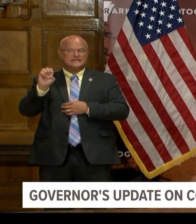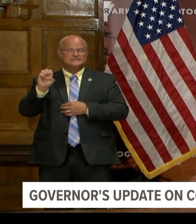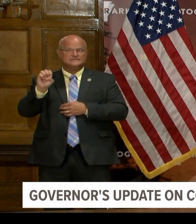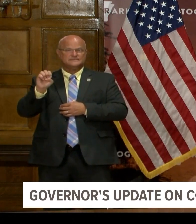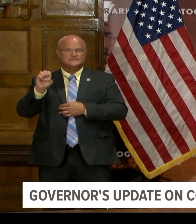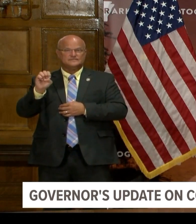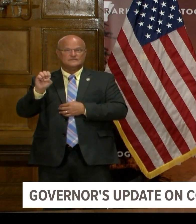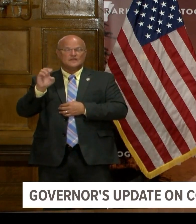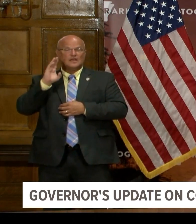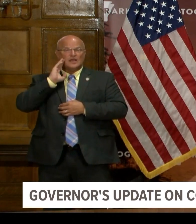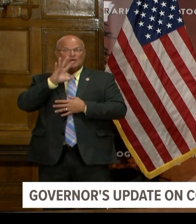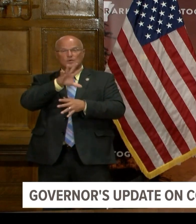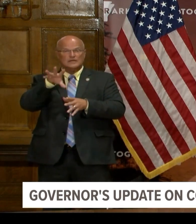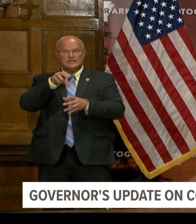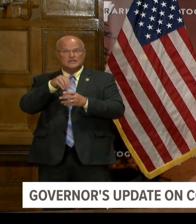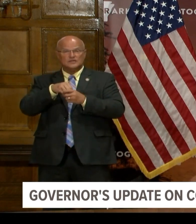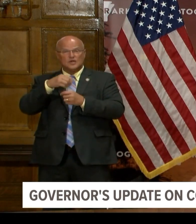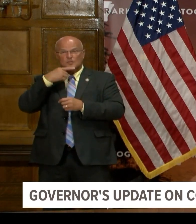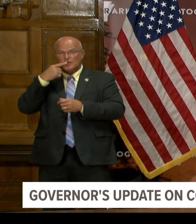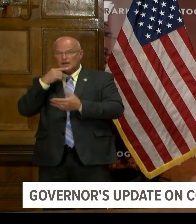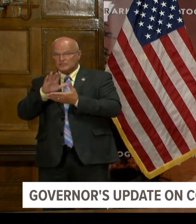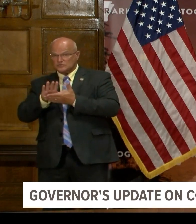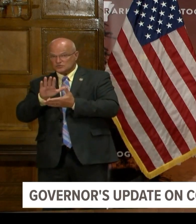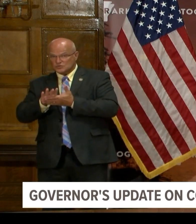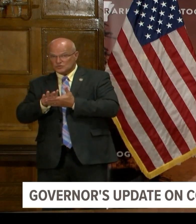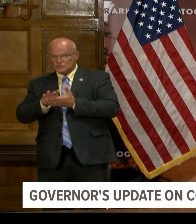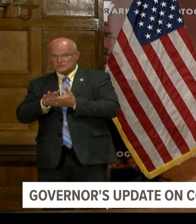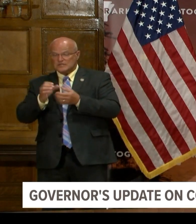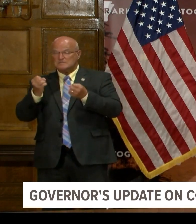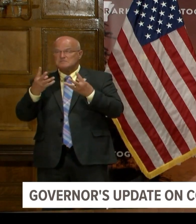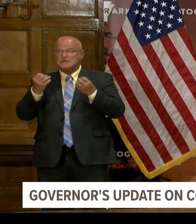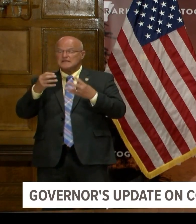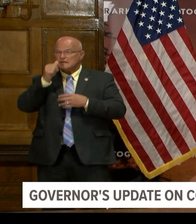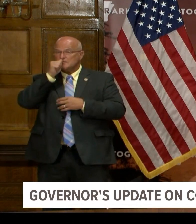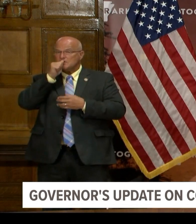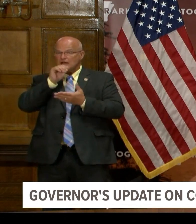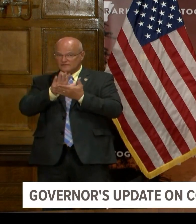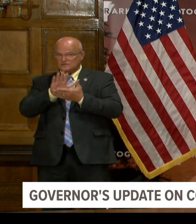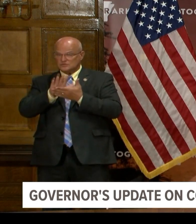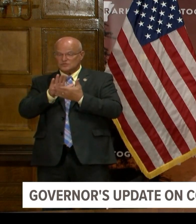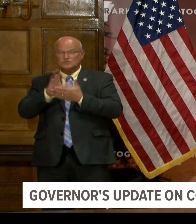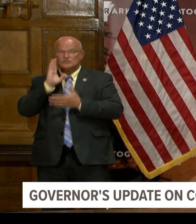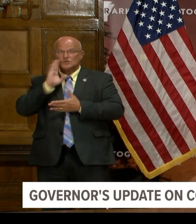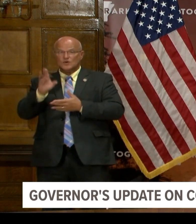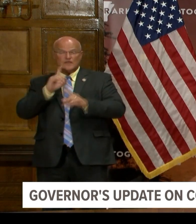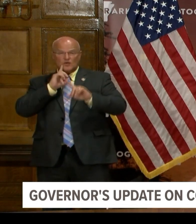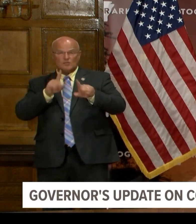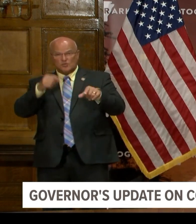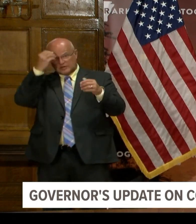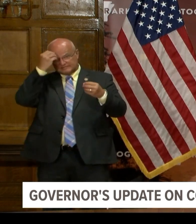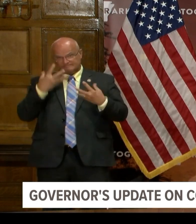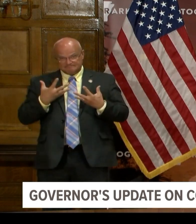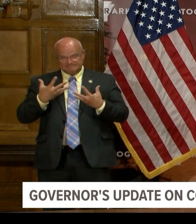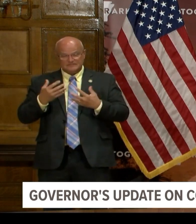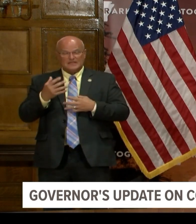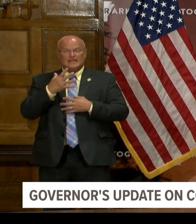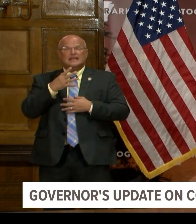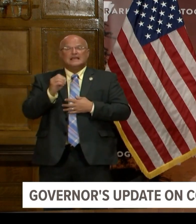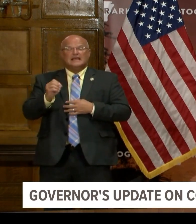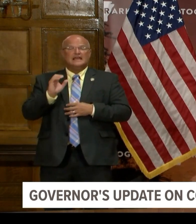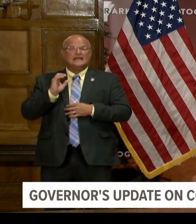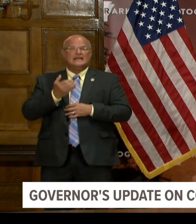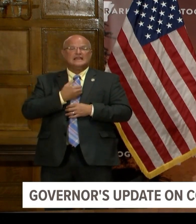It will include public schools, many of the private schools that are reporting to us, and our